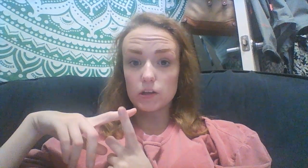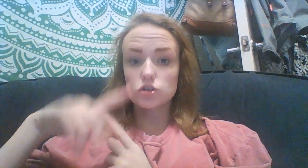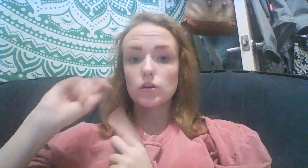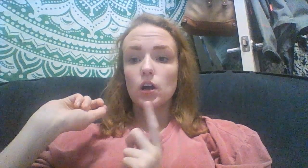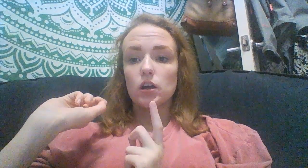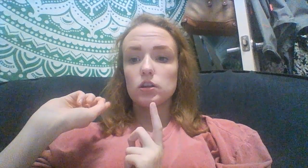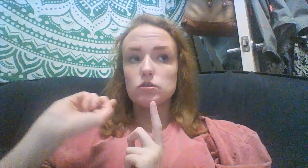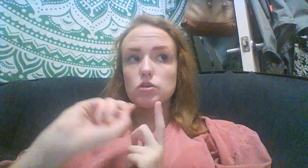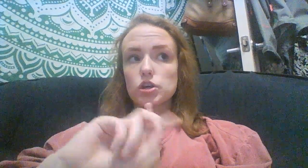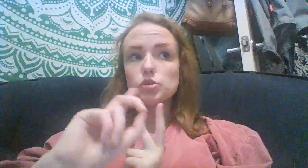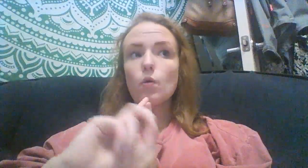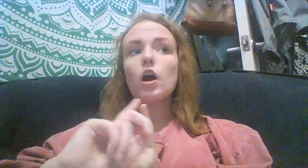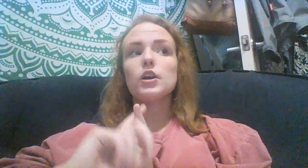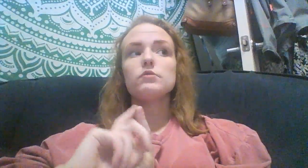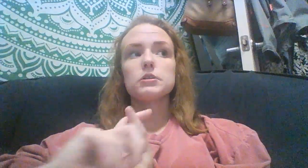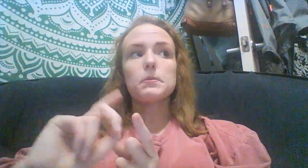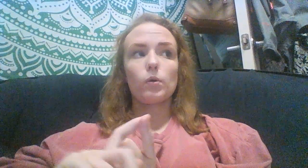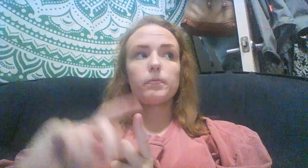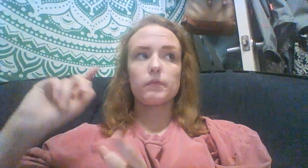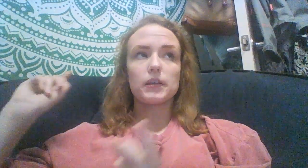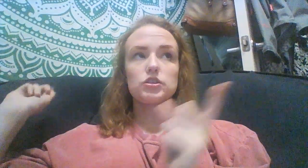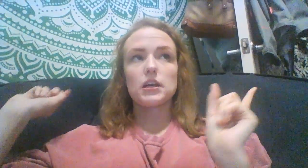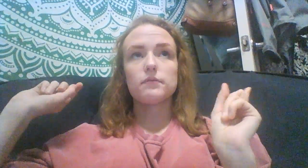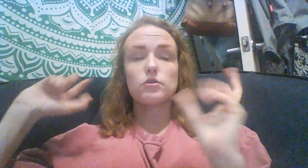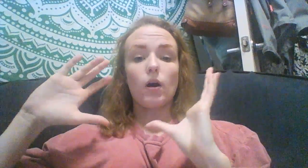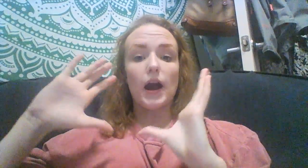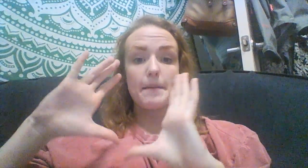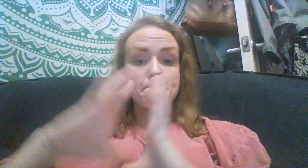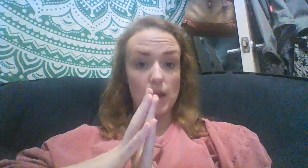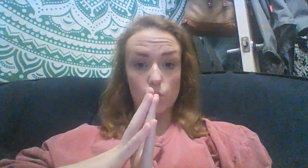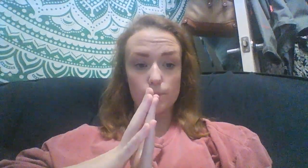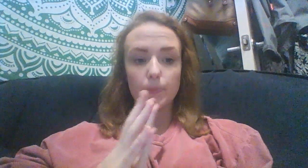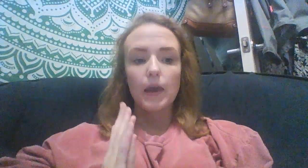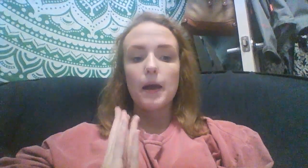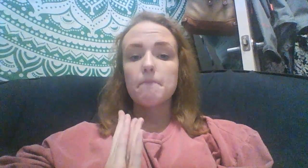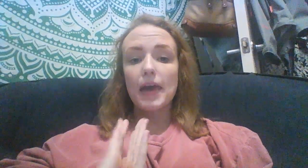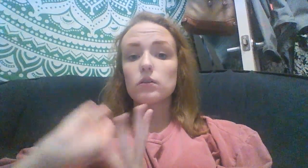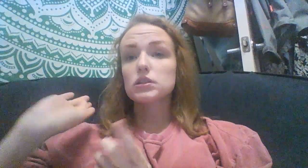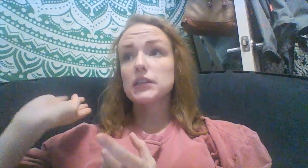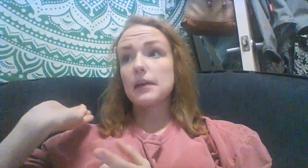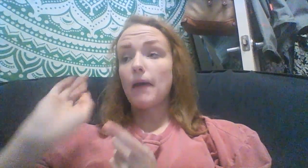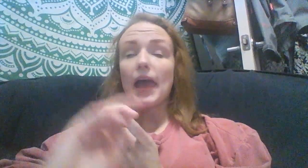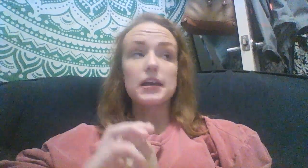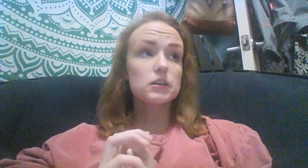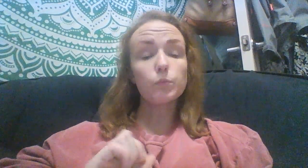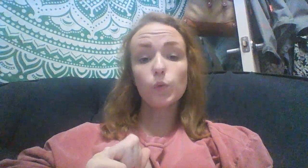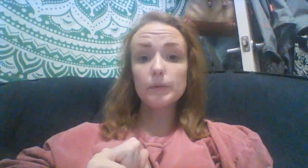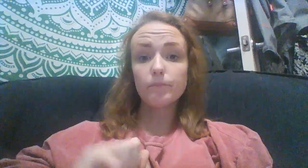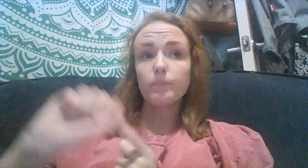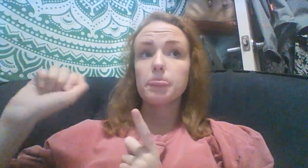privilege. You are known to be more privileged if you are a male. Males get paid more.